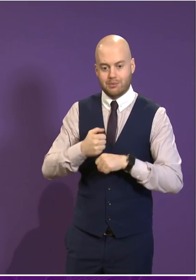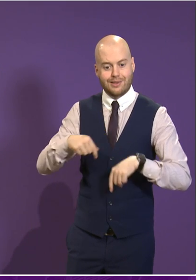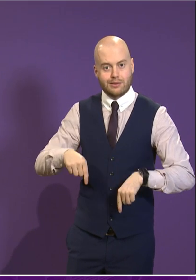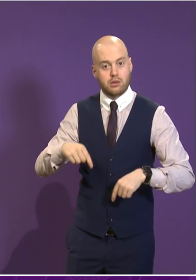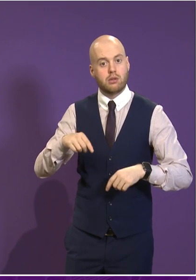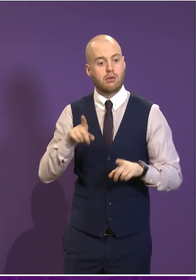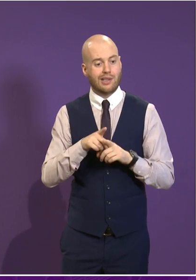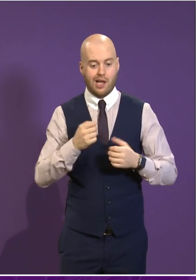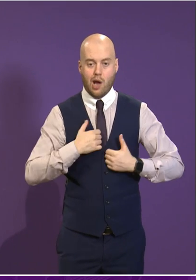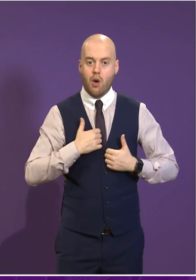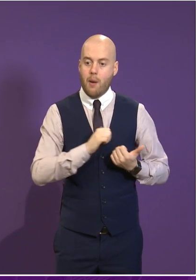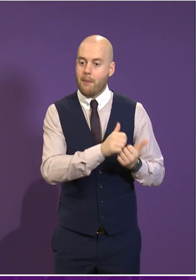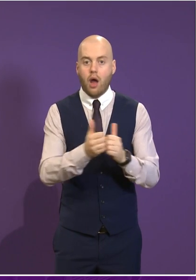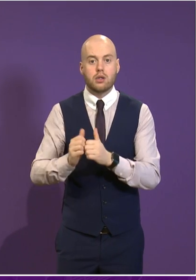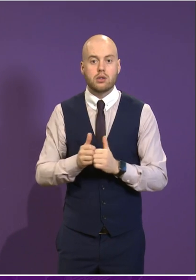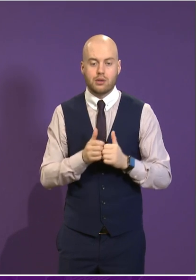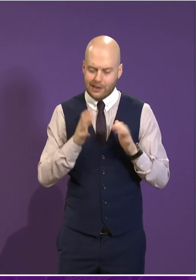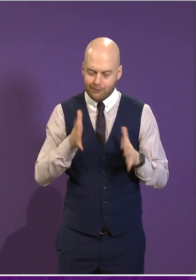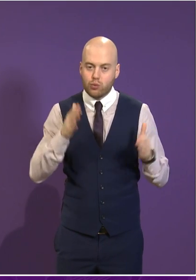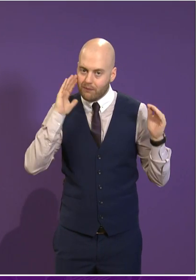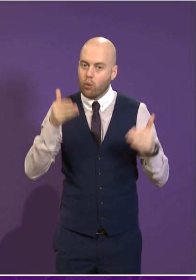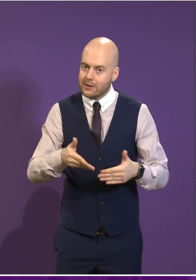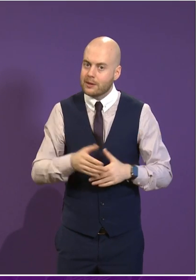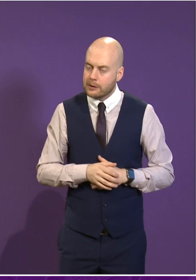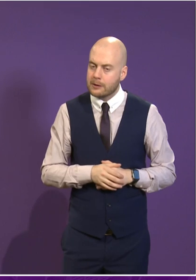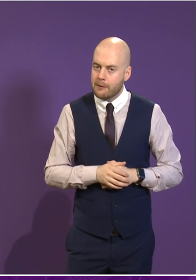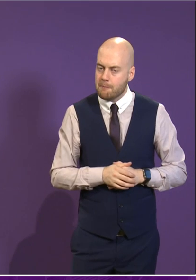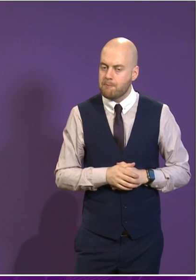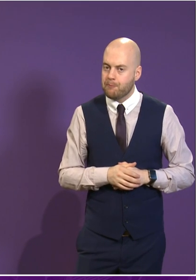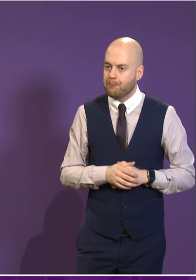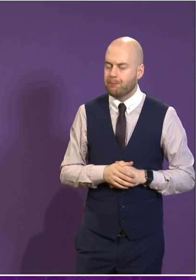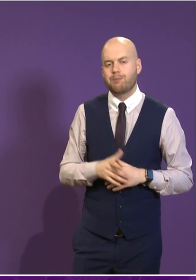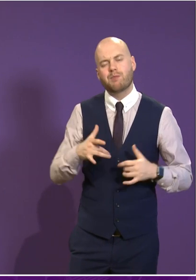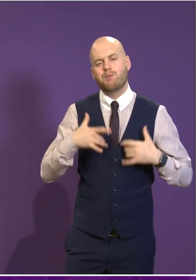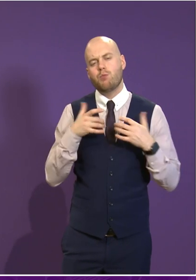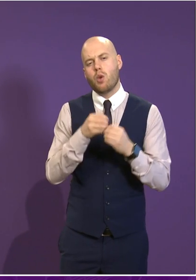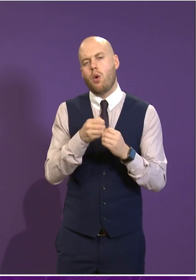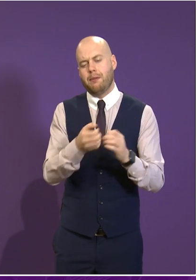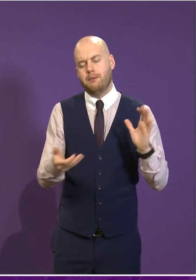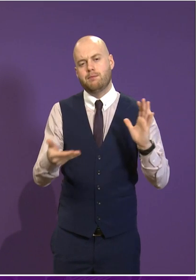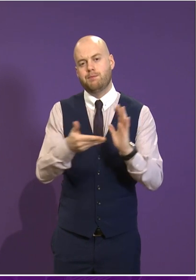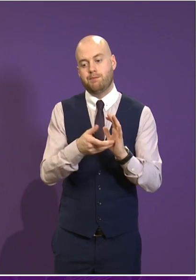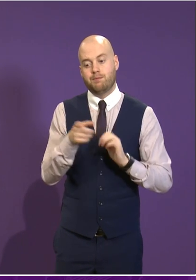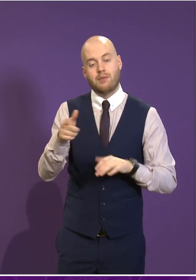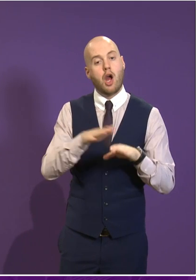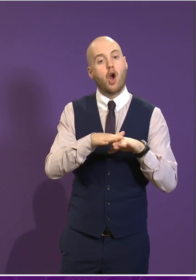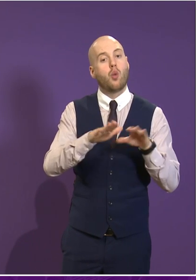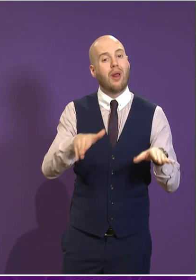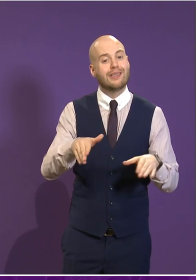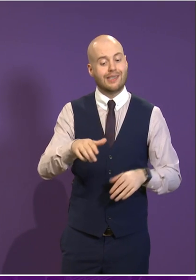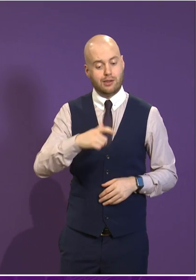our partners need to be very focused on. I think it's also worth saying that it's the Equality and Human Rights Commission that are the